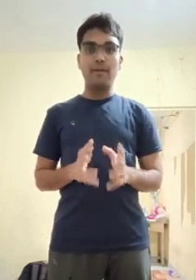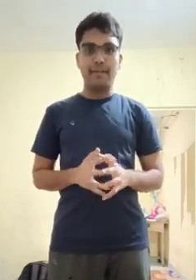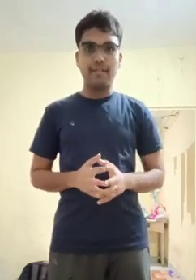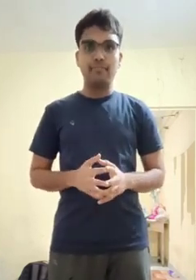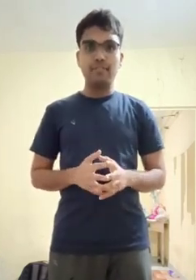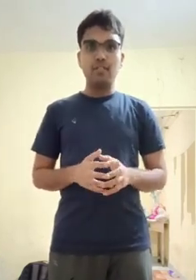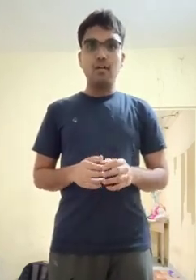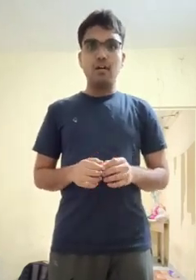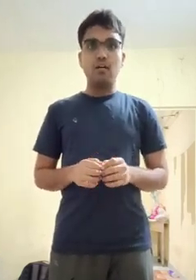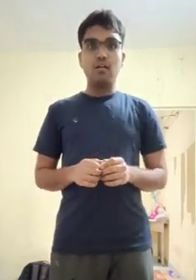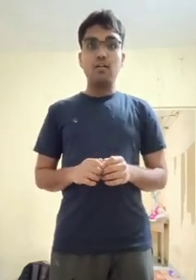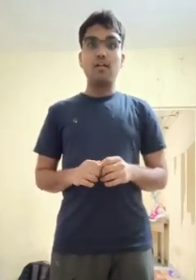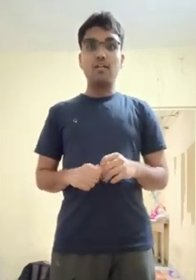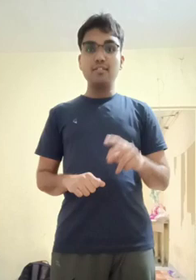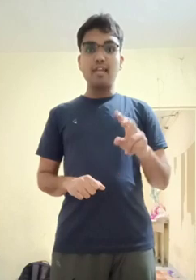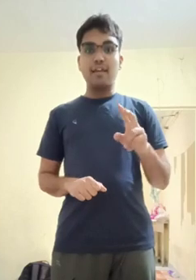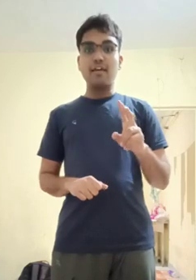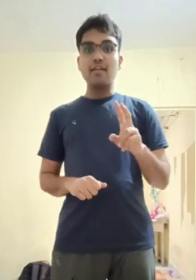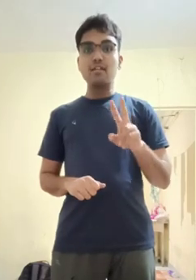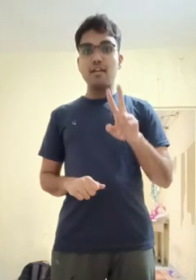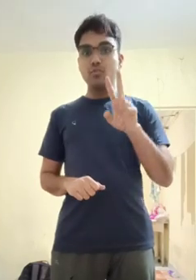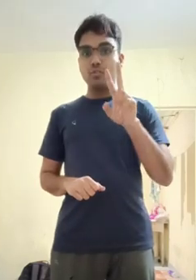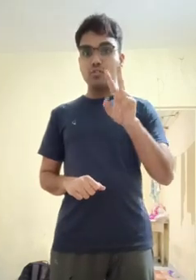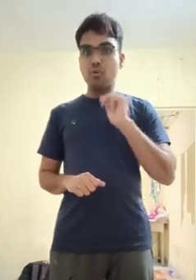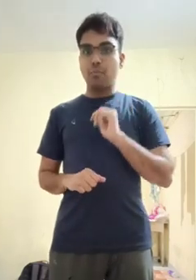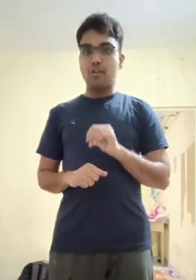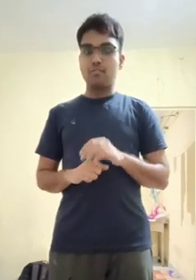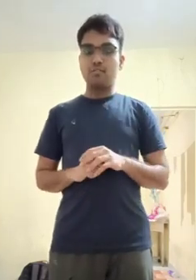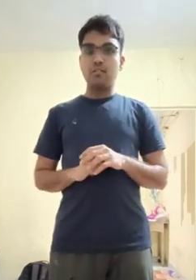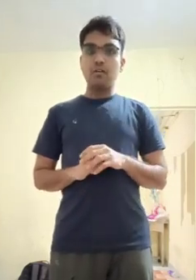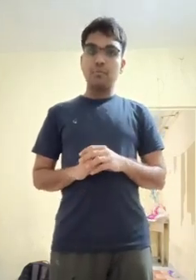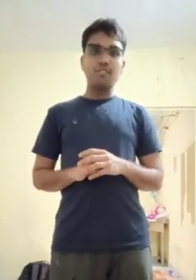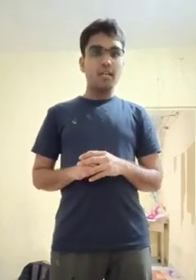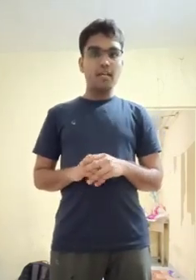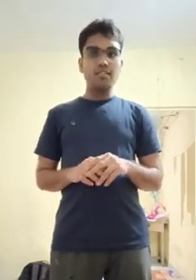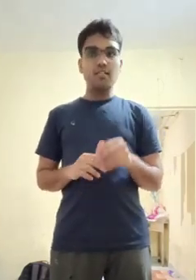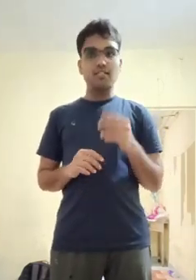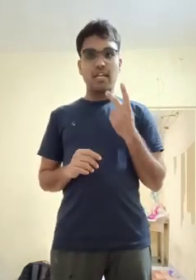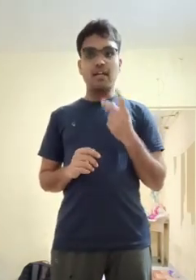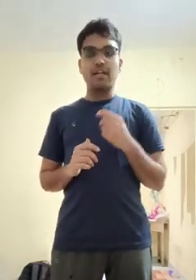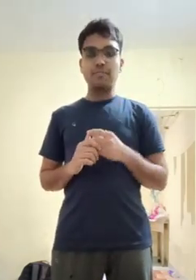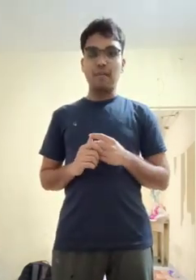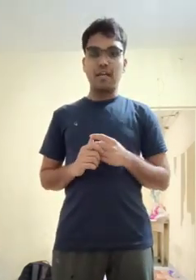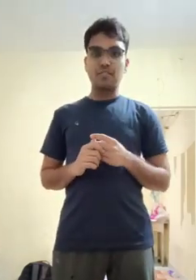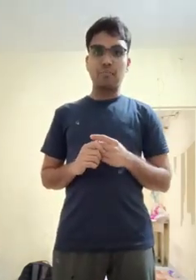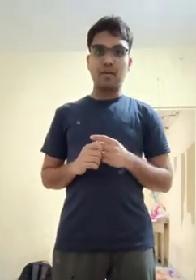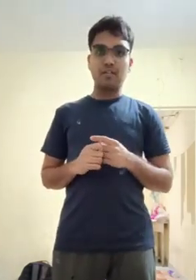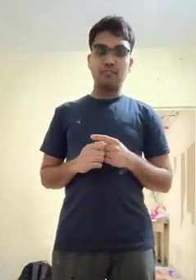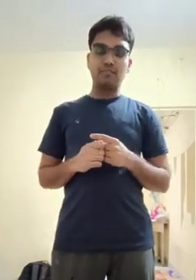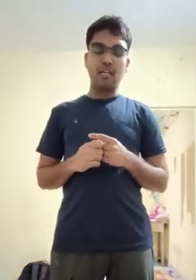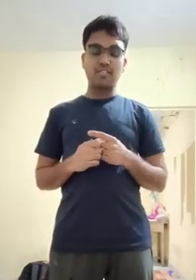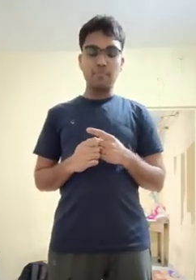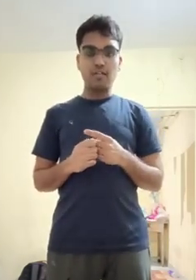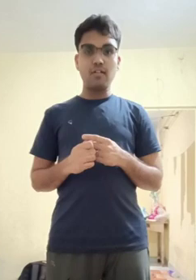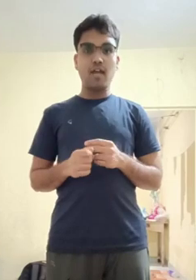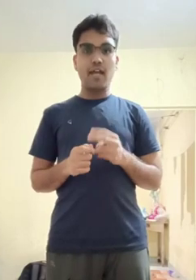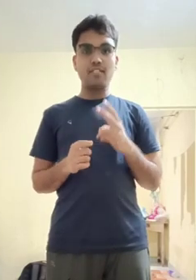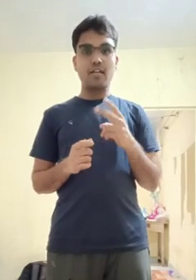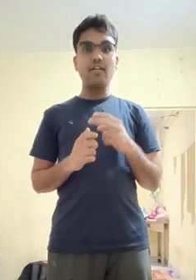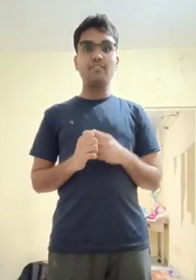probability. It is categorized into the two parts. First is checked exception and second is